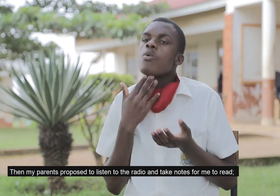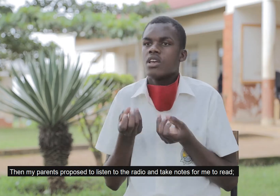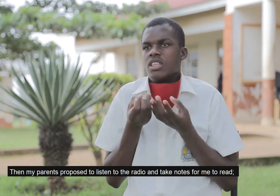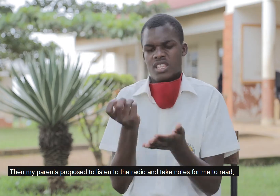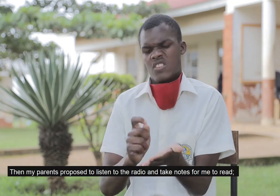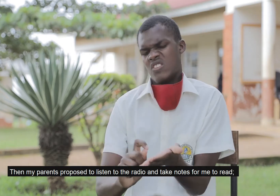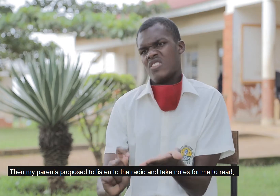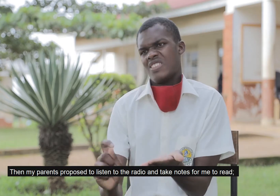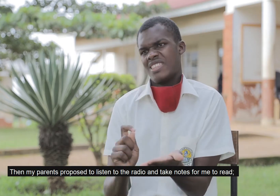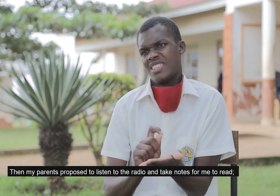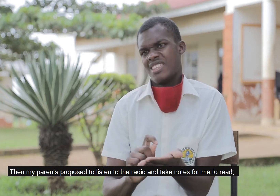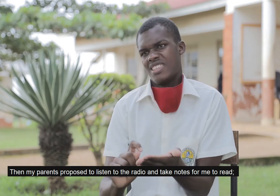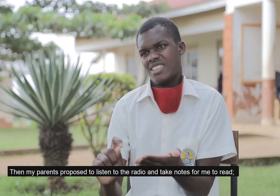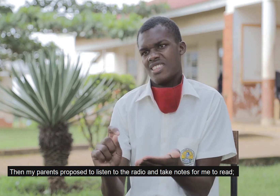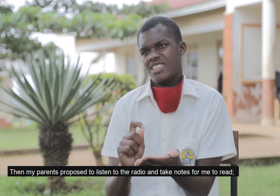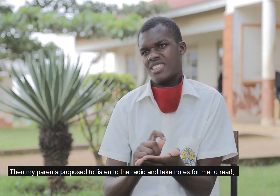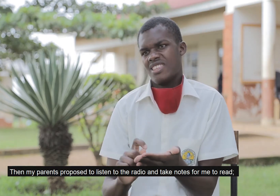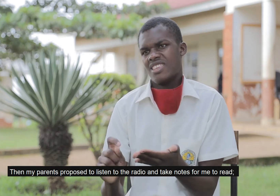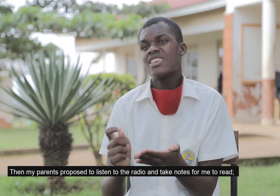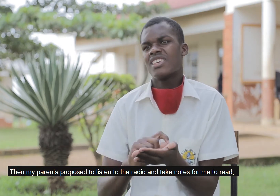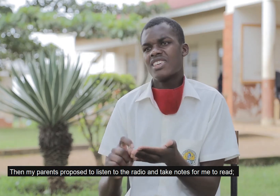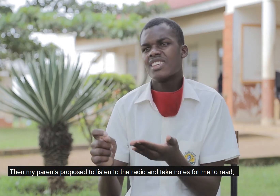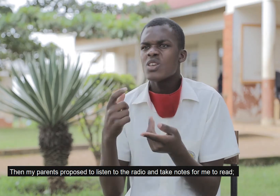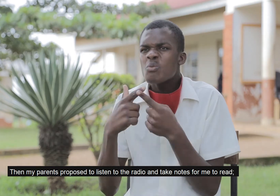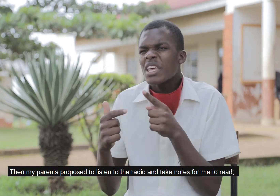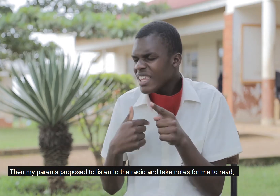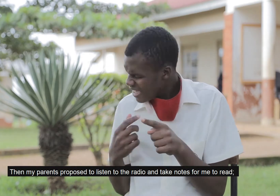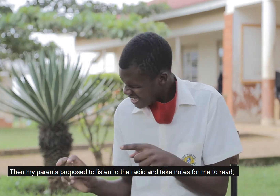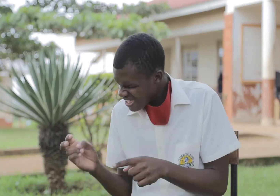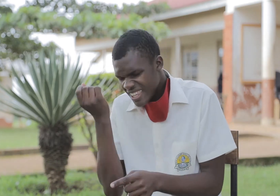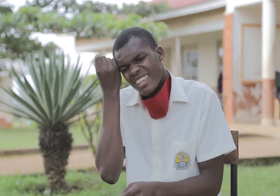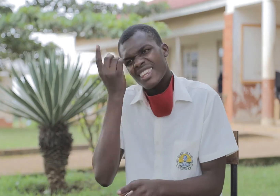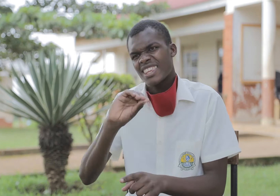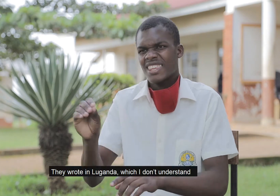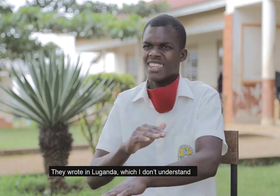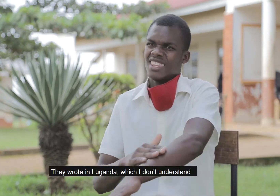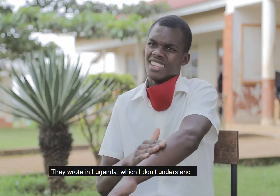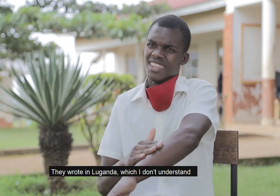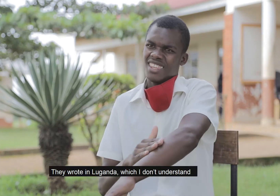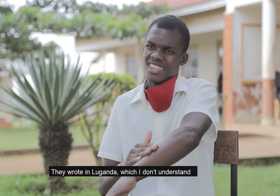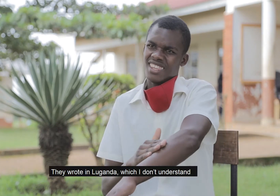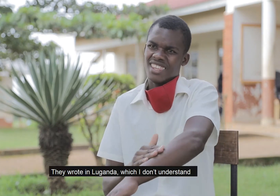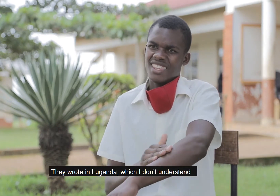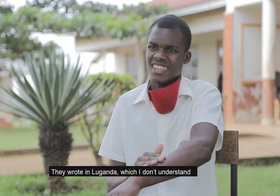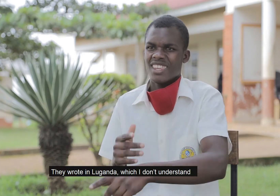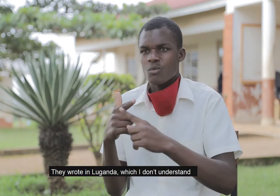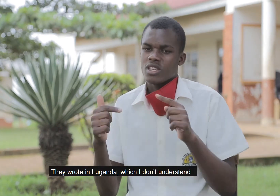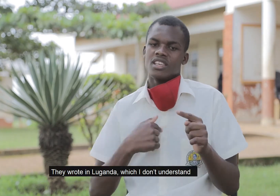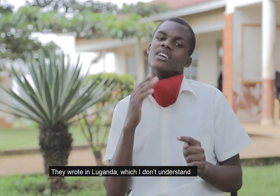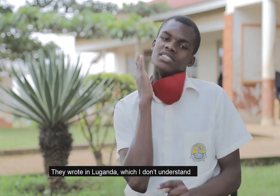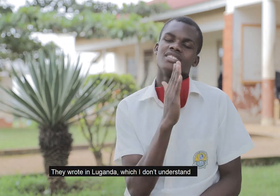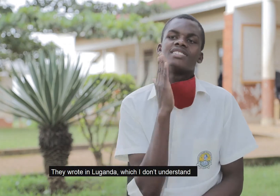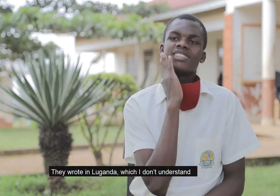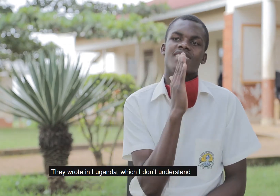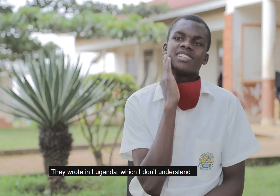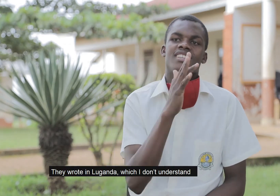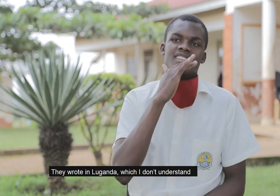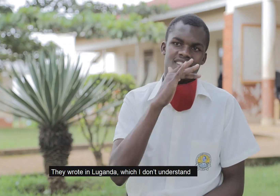to listen to radio and take notes for me to read. They wrote in Luganda, which I don't understand.